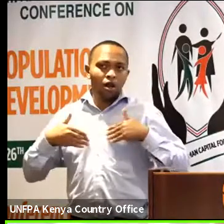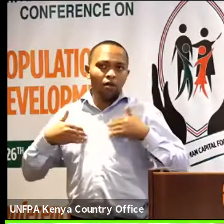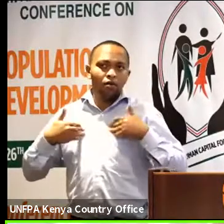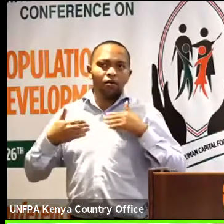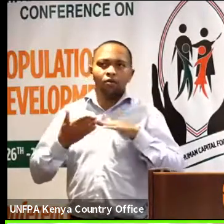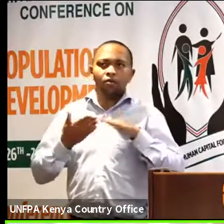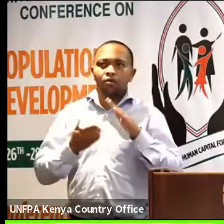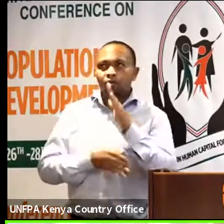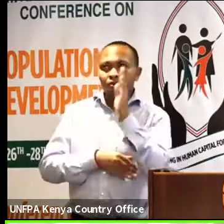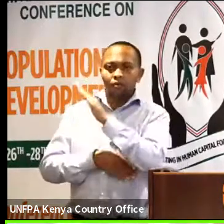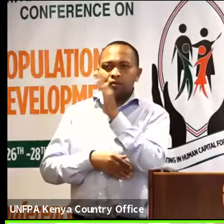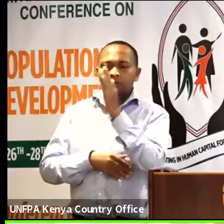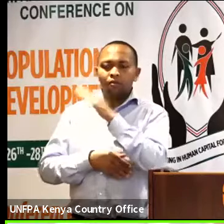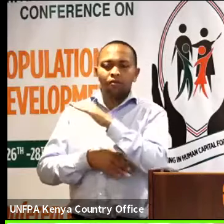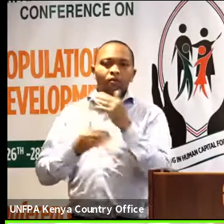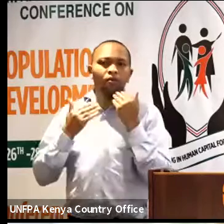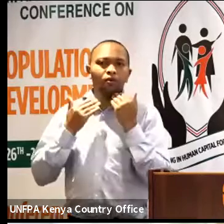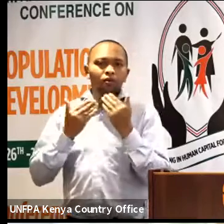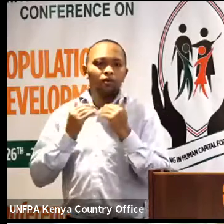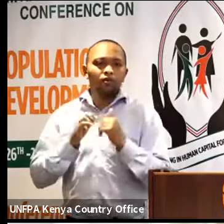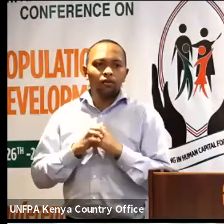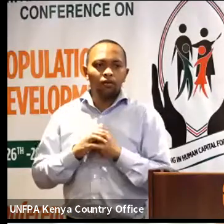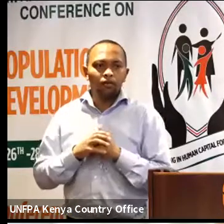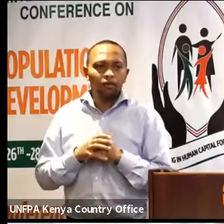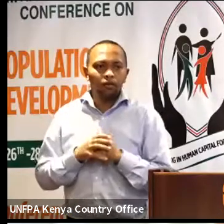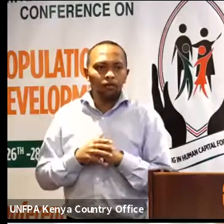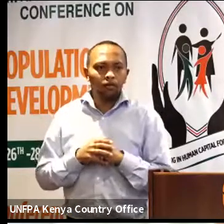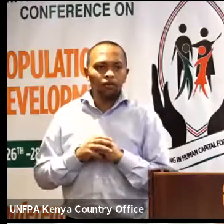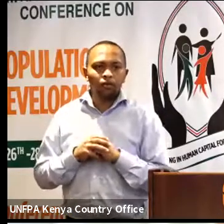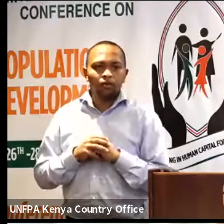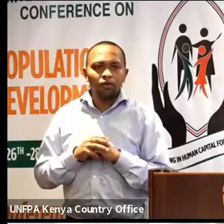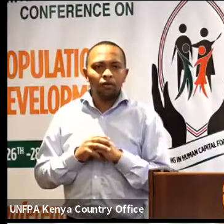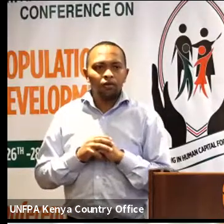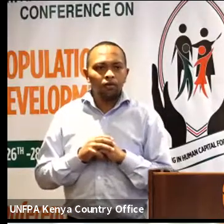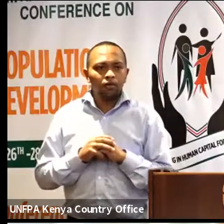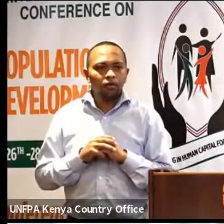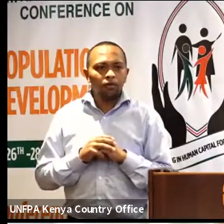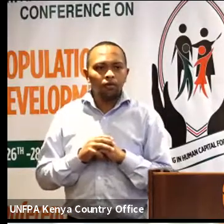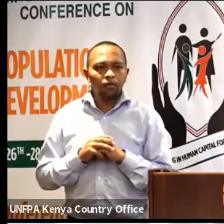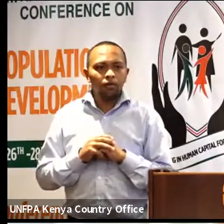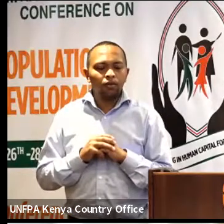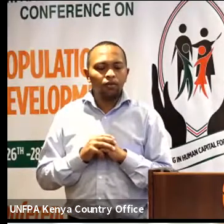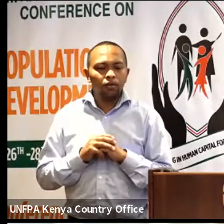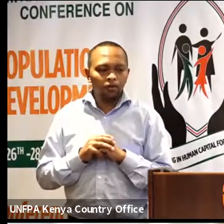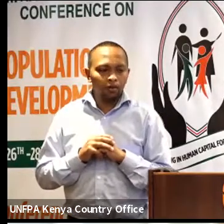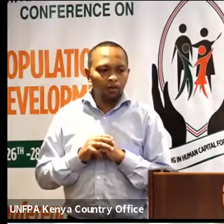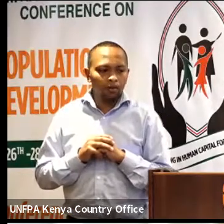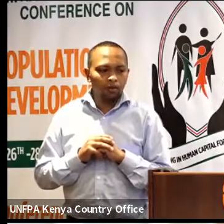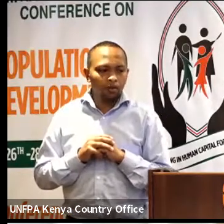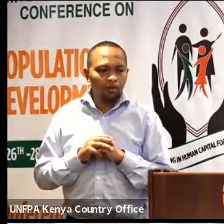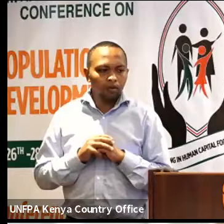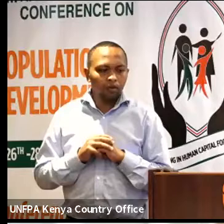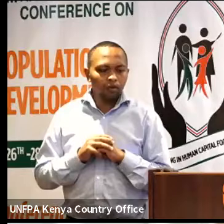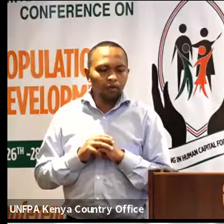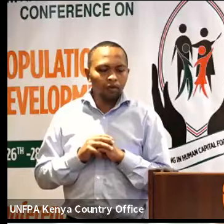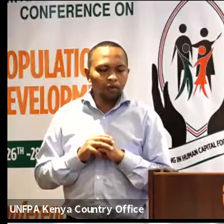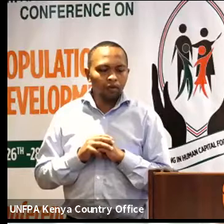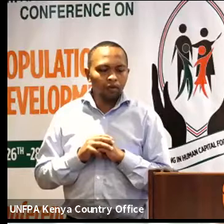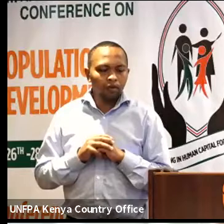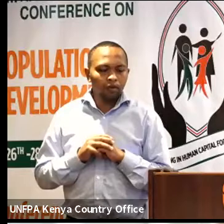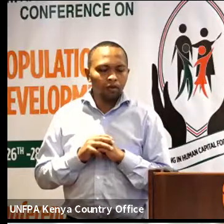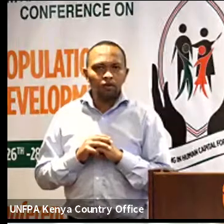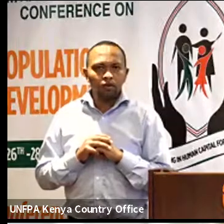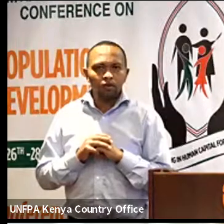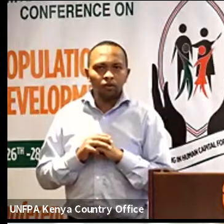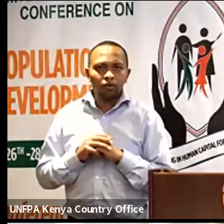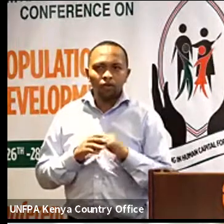you. Thank you, Mr. Wallman. And Laura? Good afternoon,